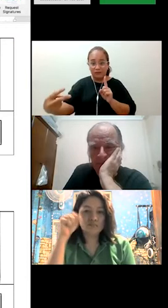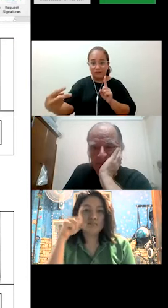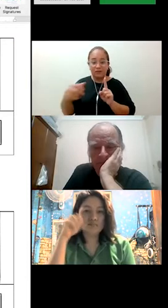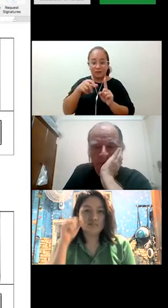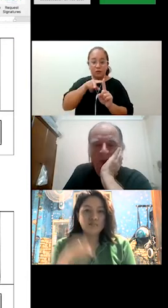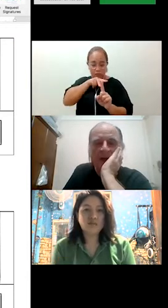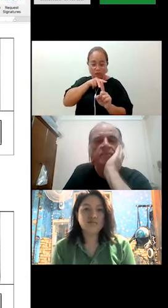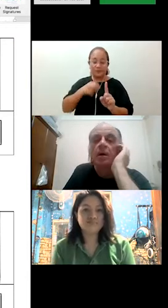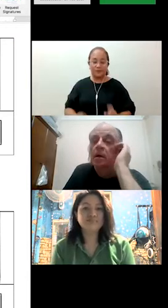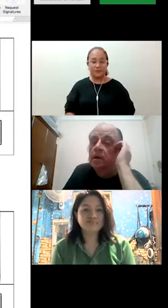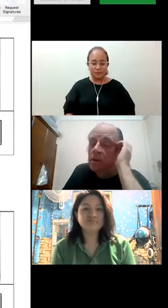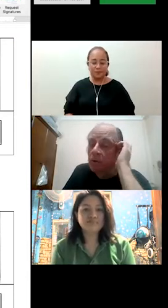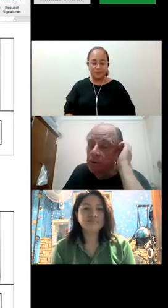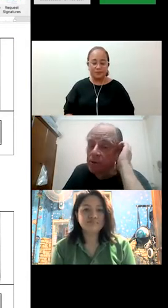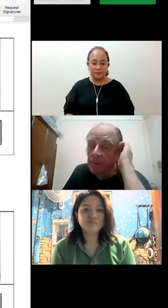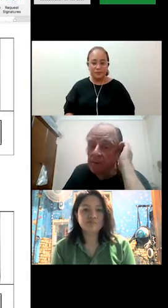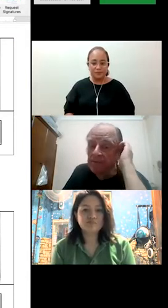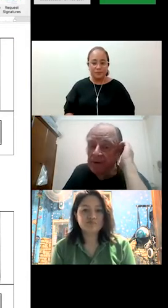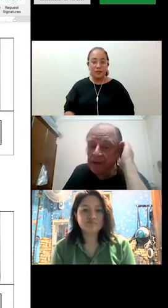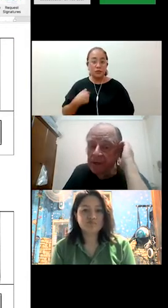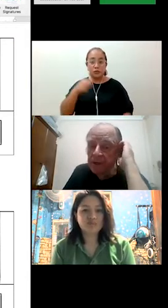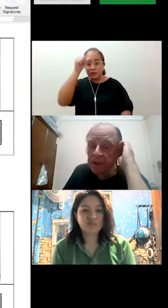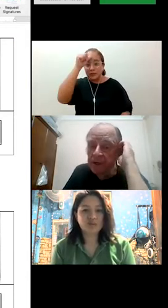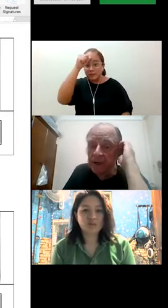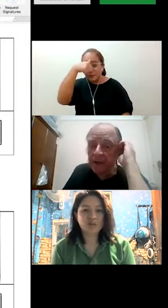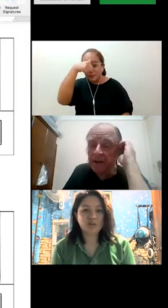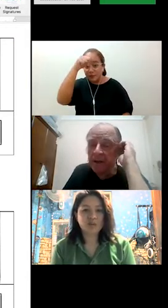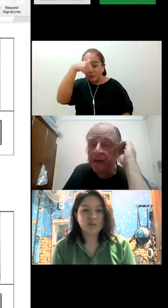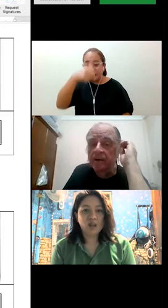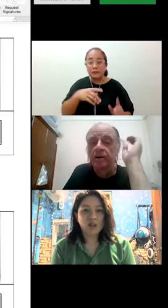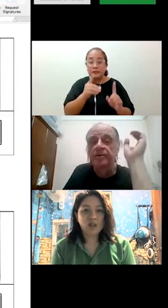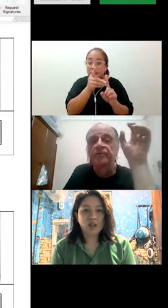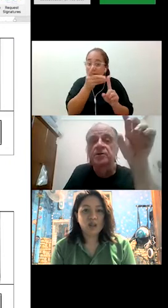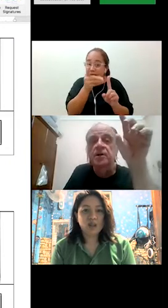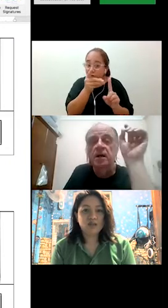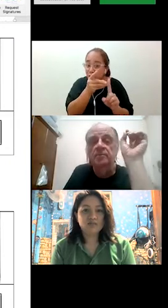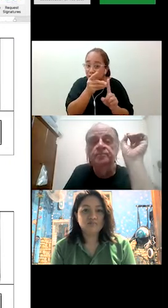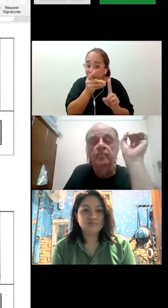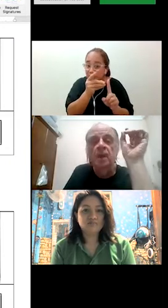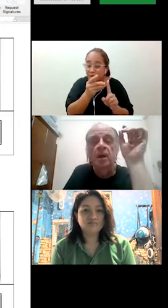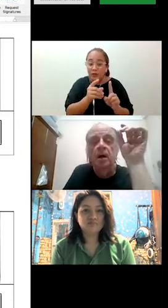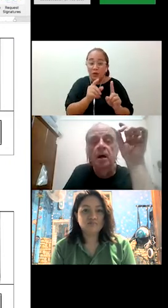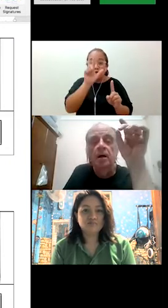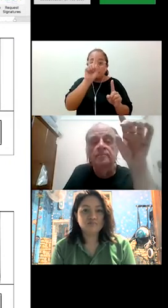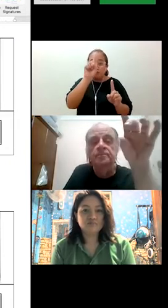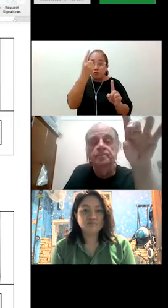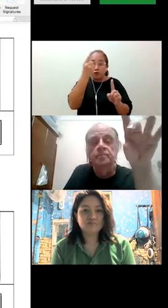Yes, sir. Yeah. So just remember for the dictionary that on the first column,